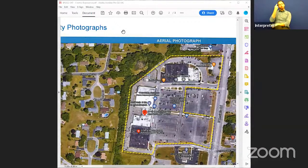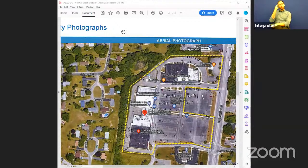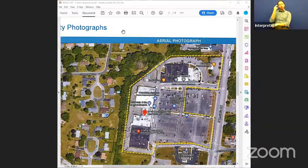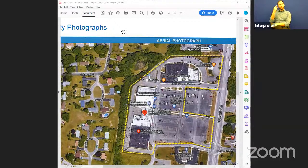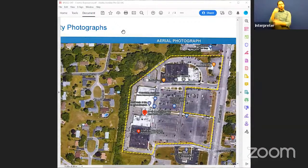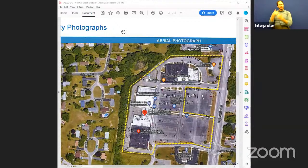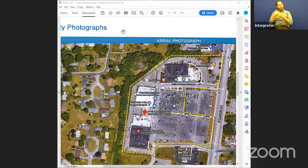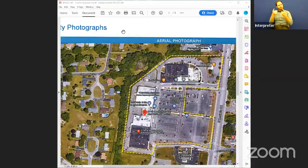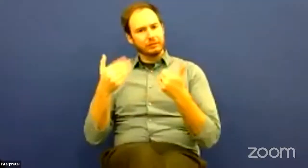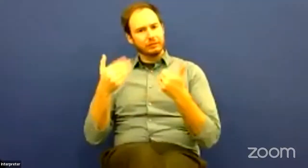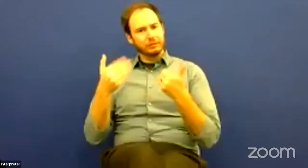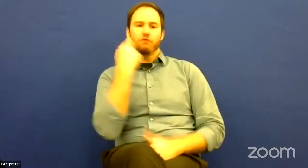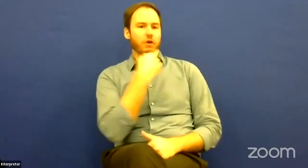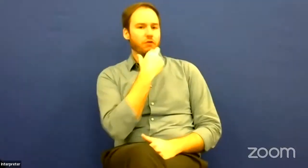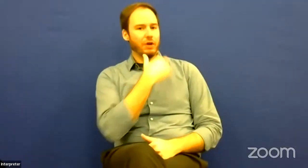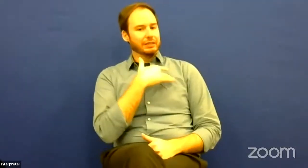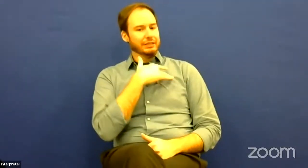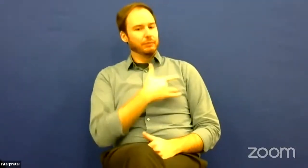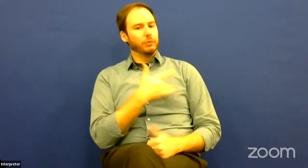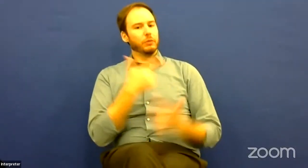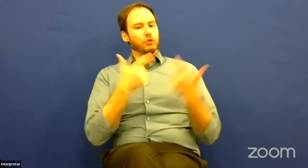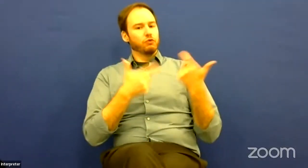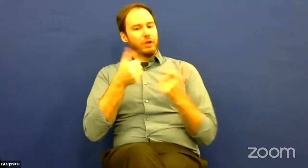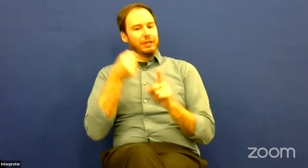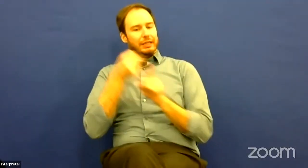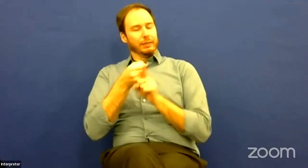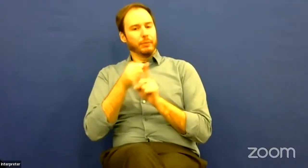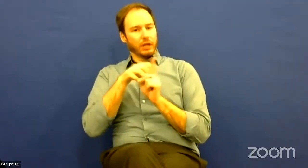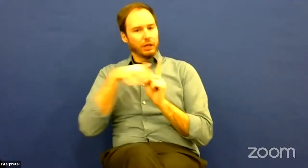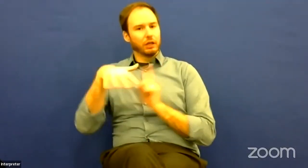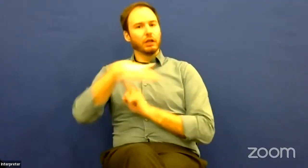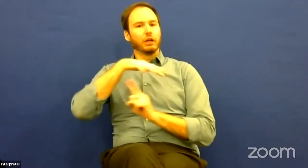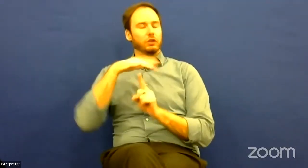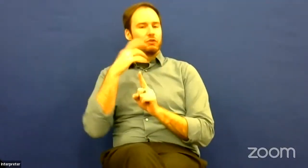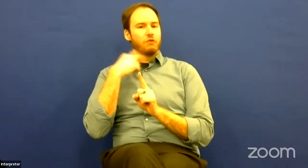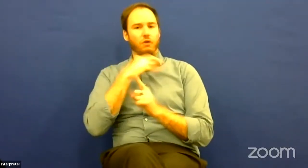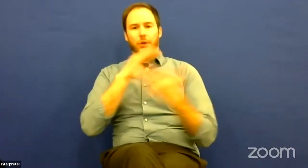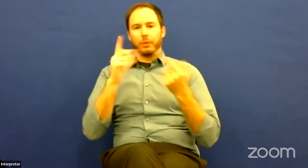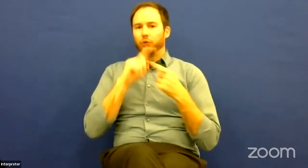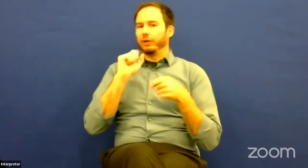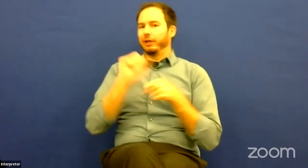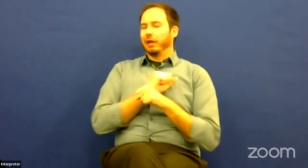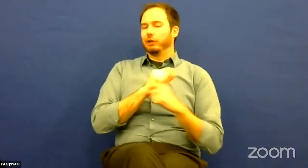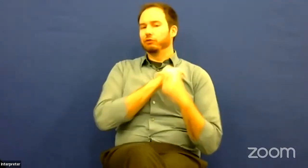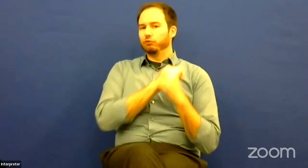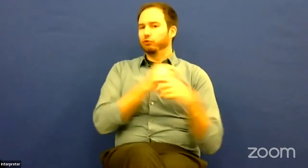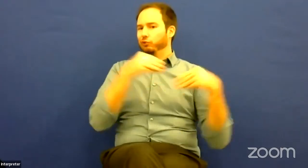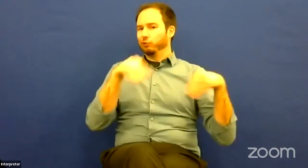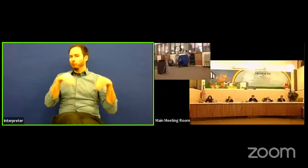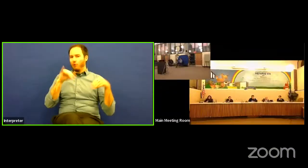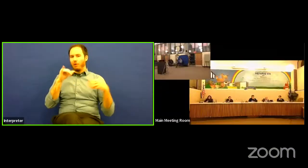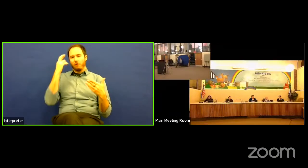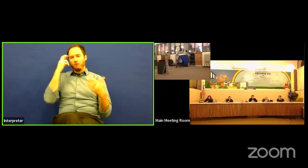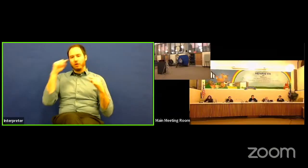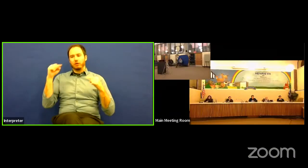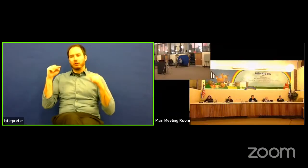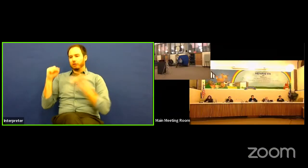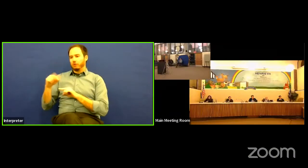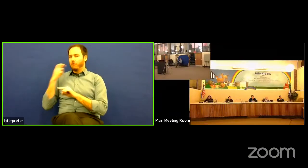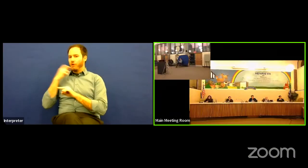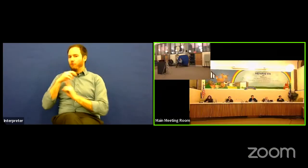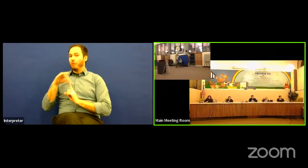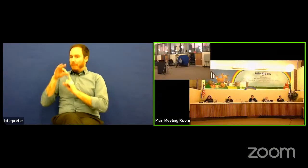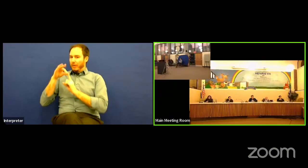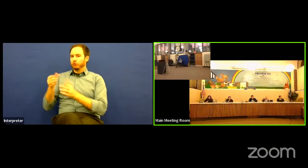difference is restaurants can tend to have a greater impact on their surrounding areas than a traditional store, which is why it's special use,